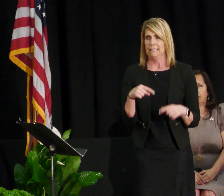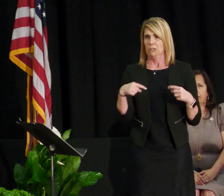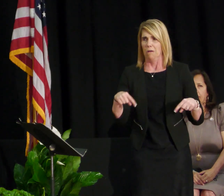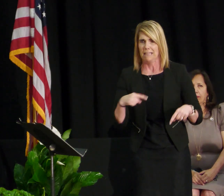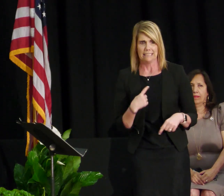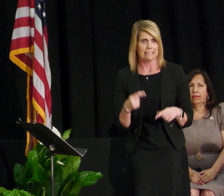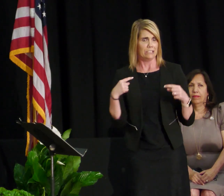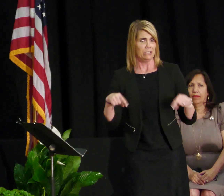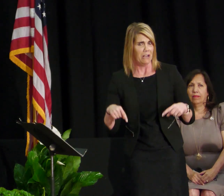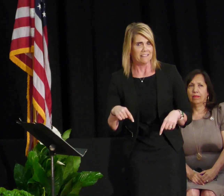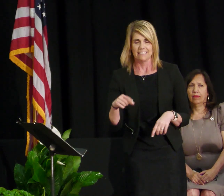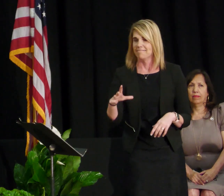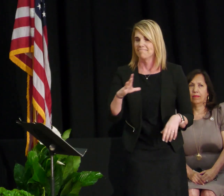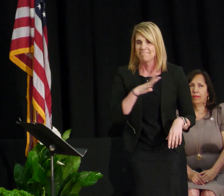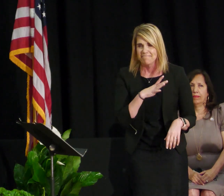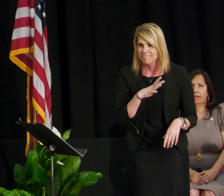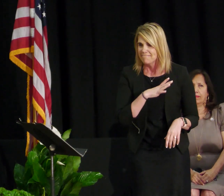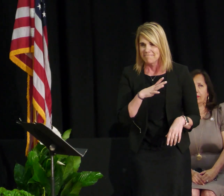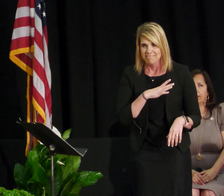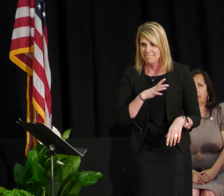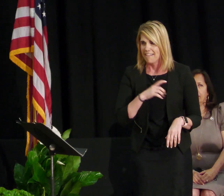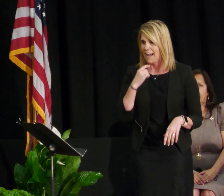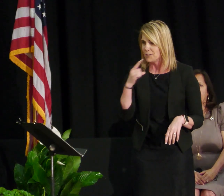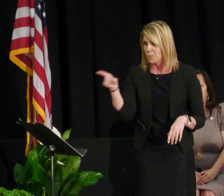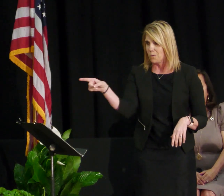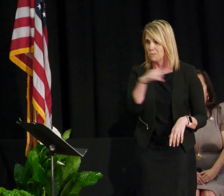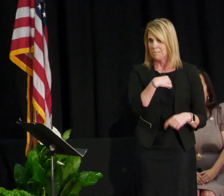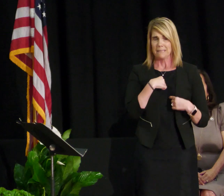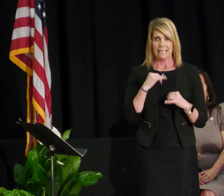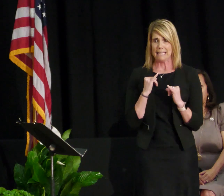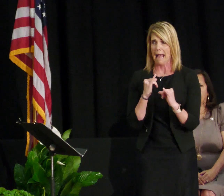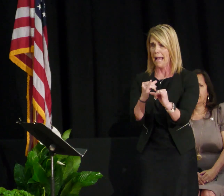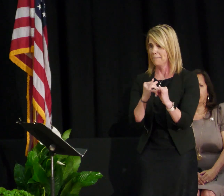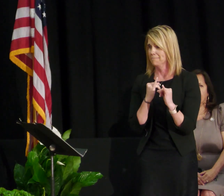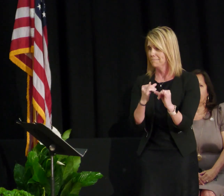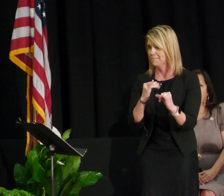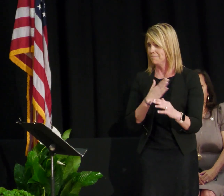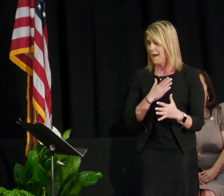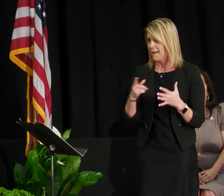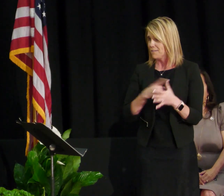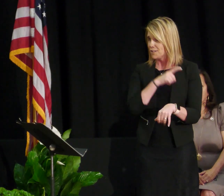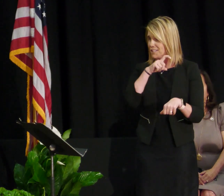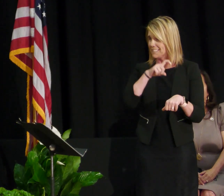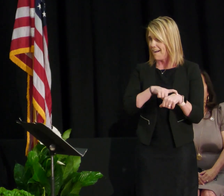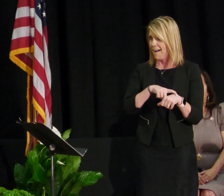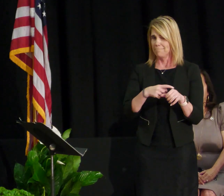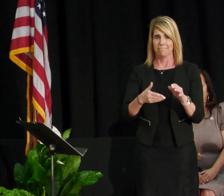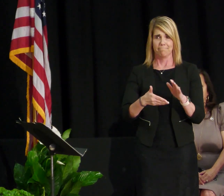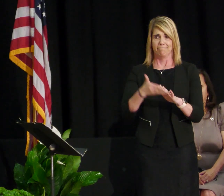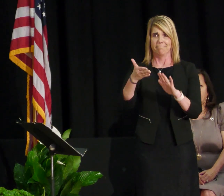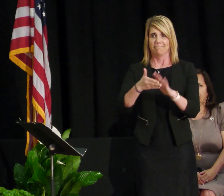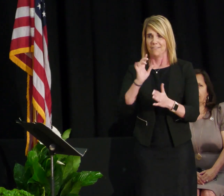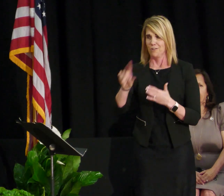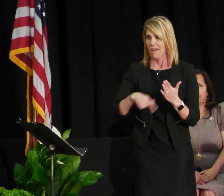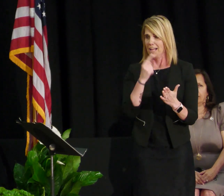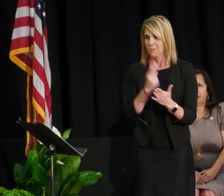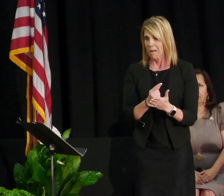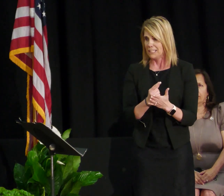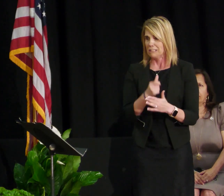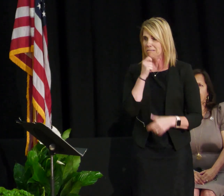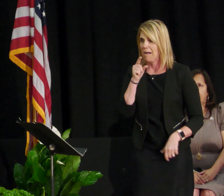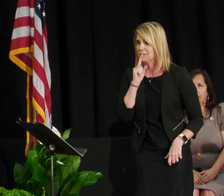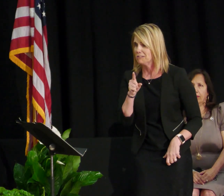of you said you're nervous. Very nervous. It's okay to be. I've told you that I am as well. This is my first